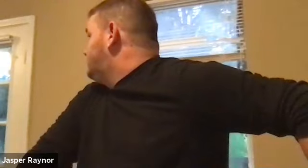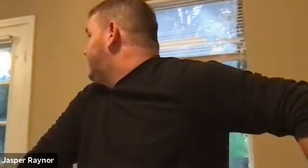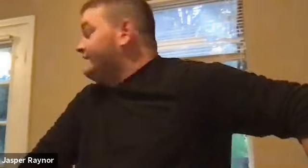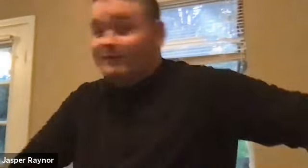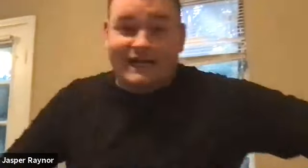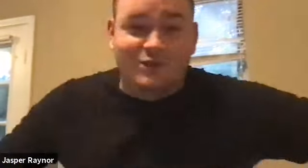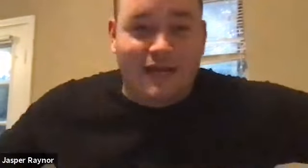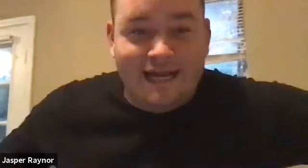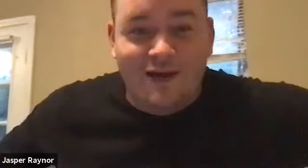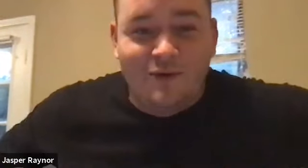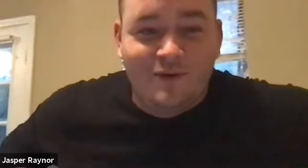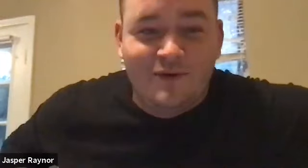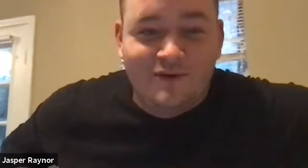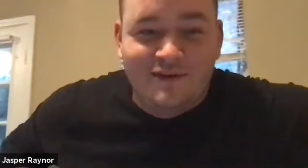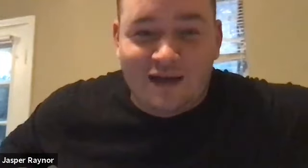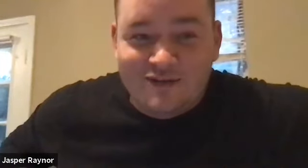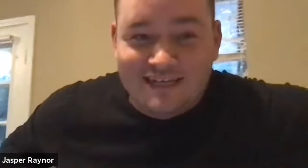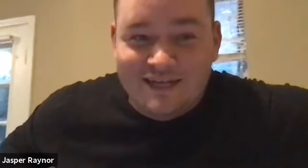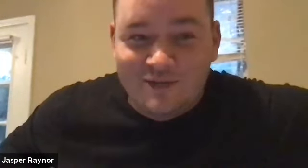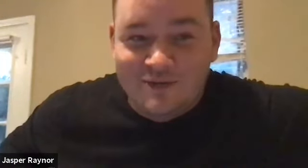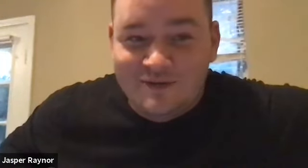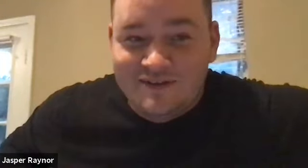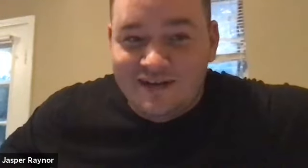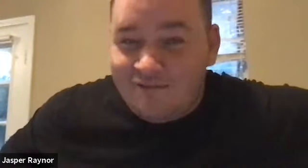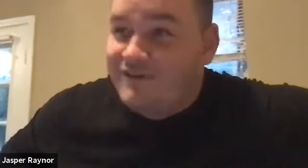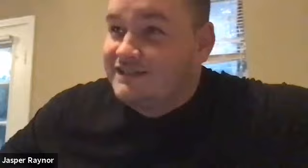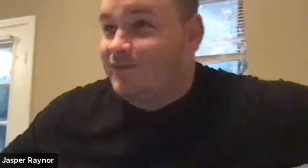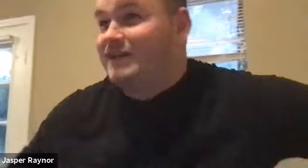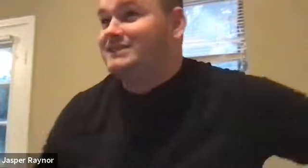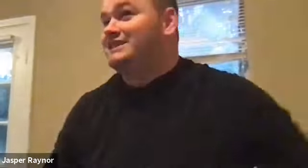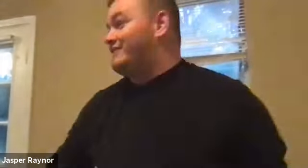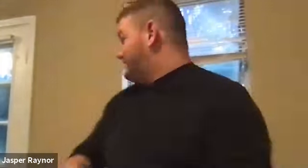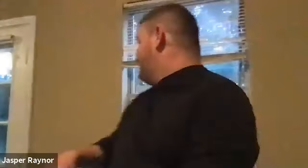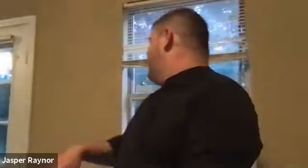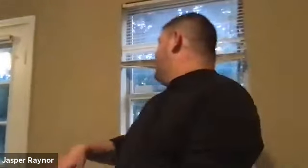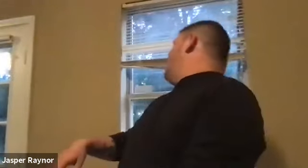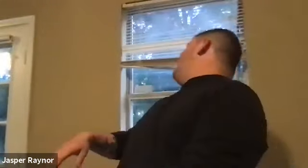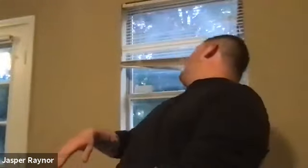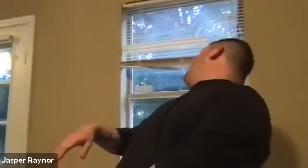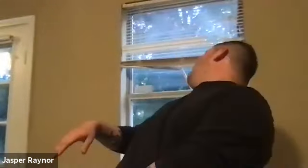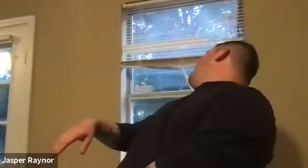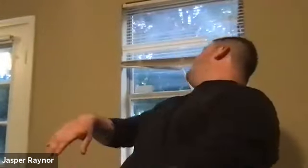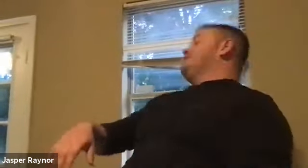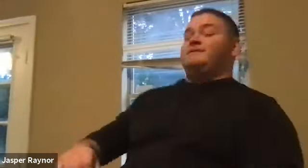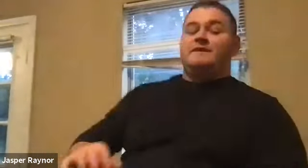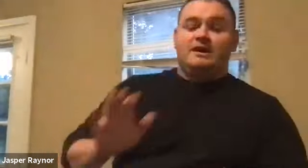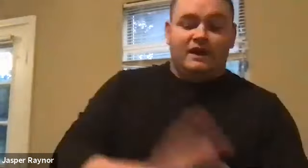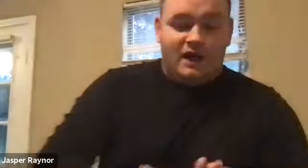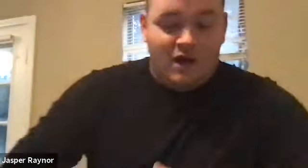I think we got a tornado. I really do. I'm feeling some crazy stuff out there. Anyway,